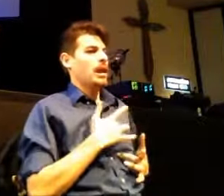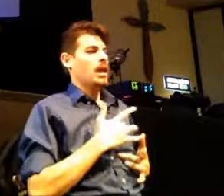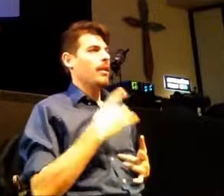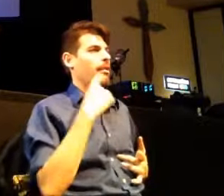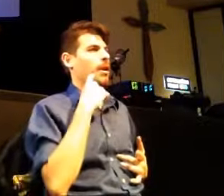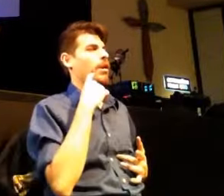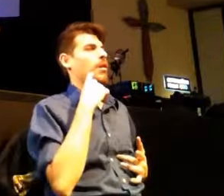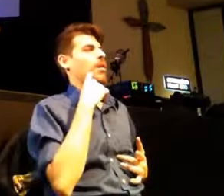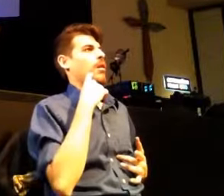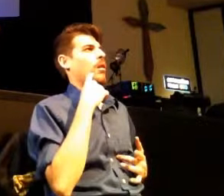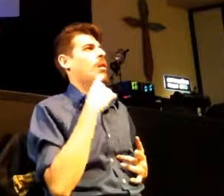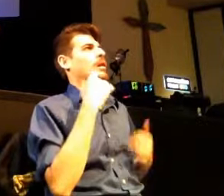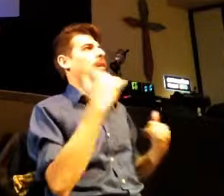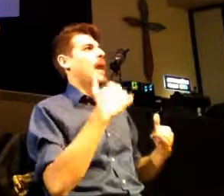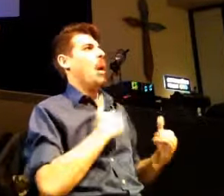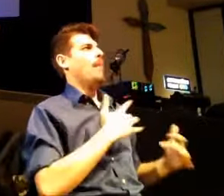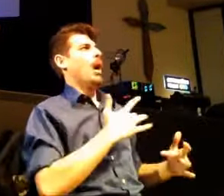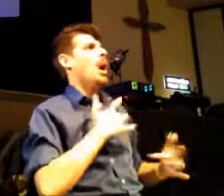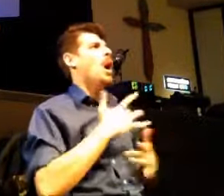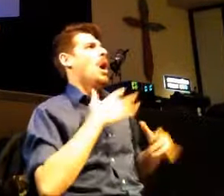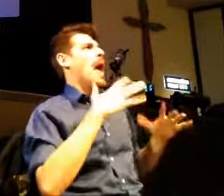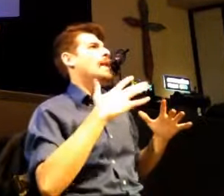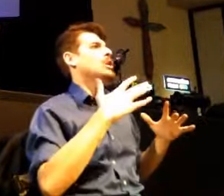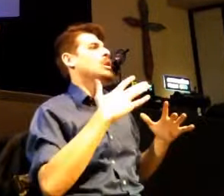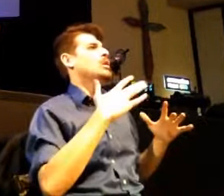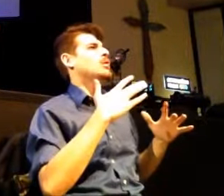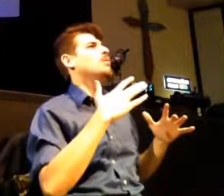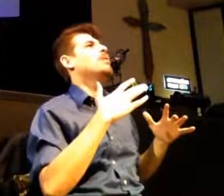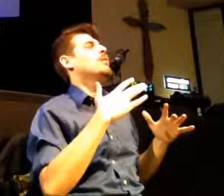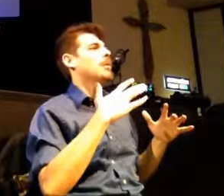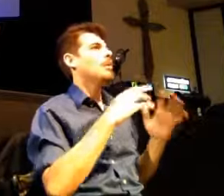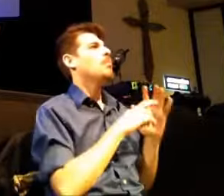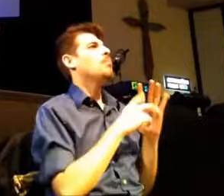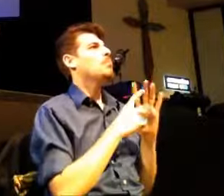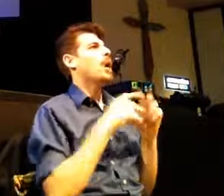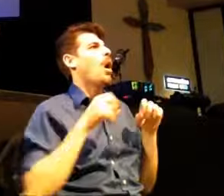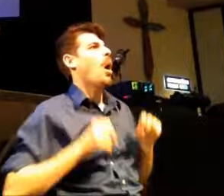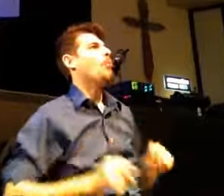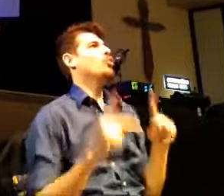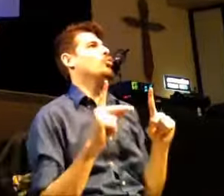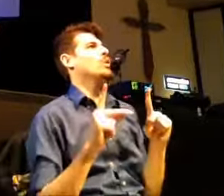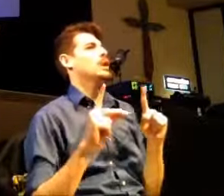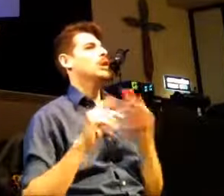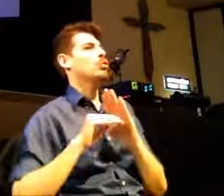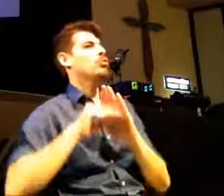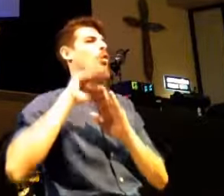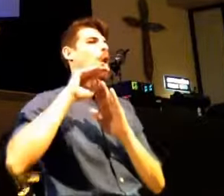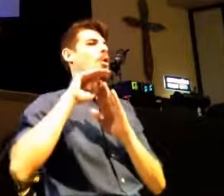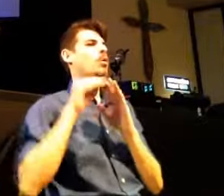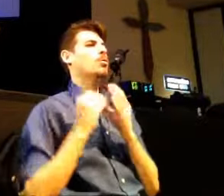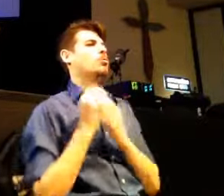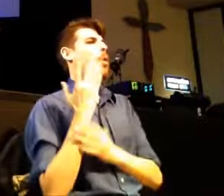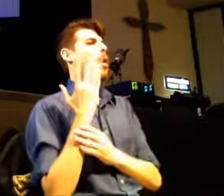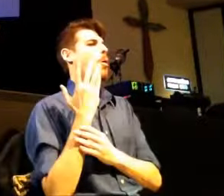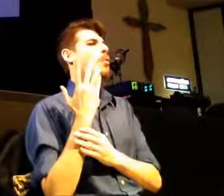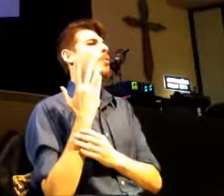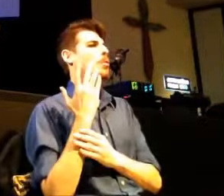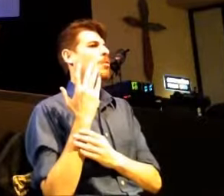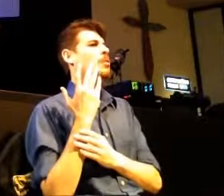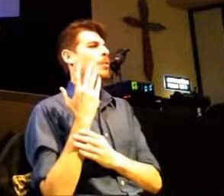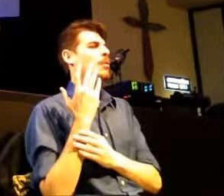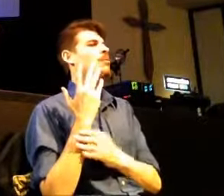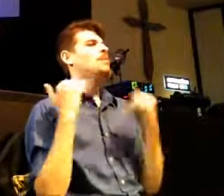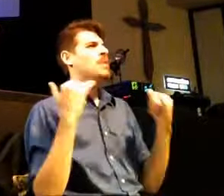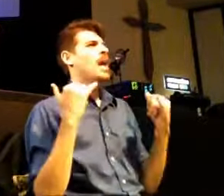it begins to put you in a very different spot. Because what they're going to go through is going to